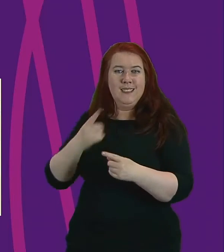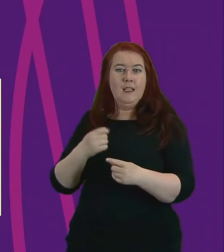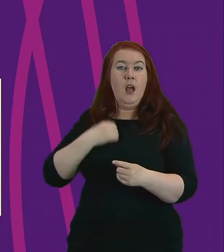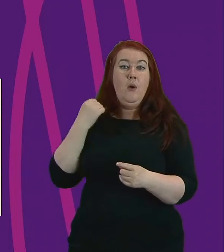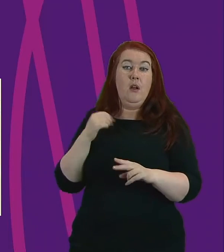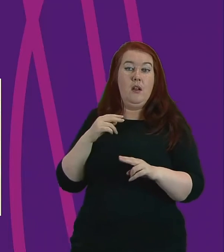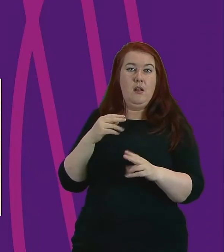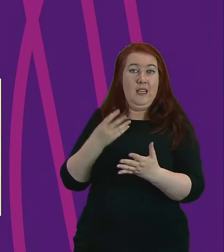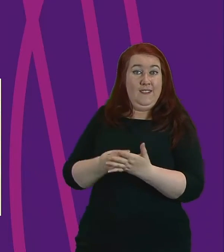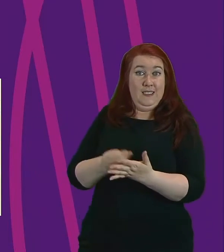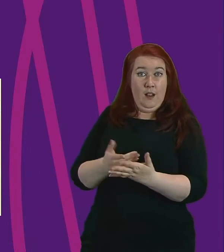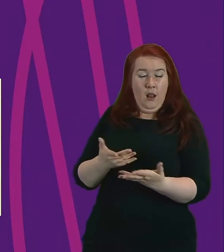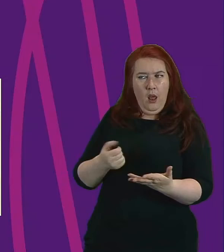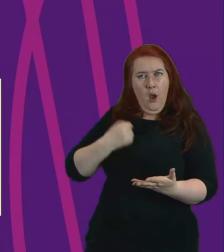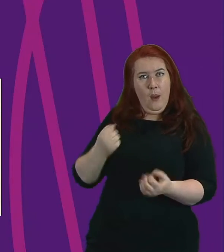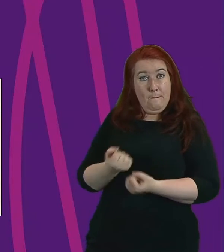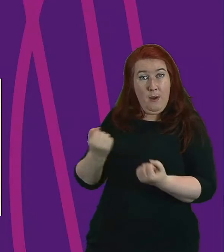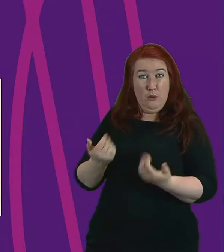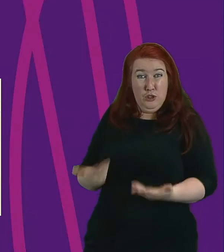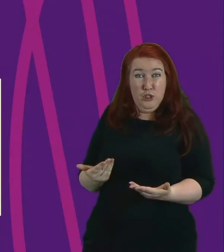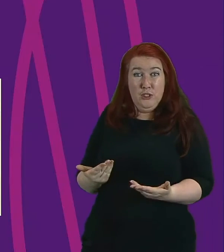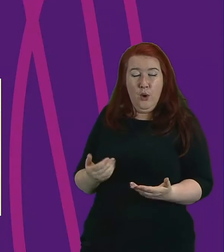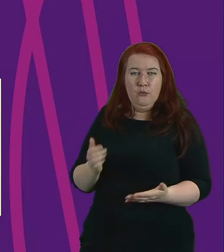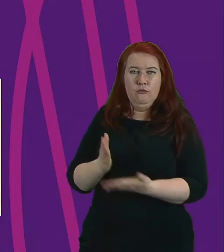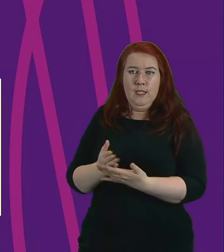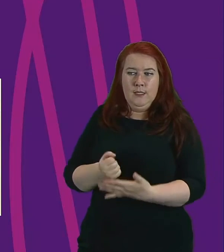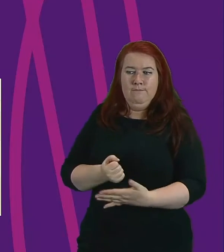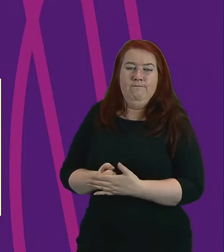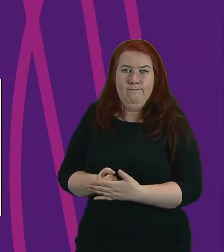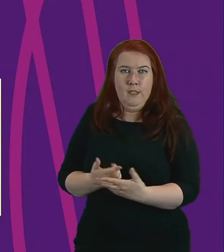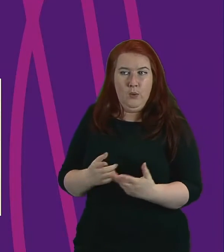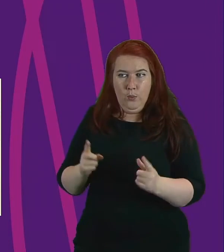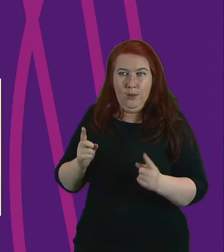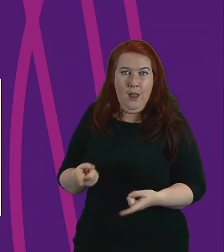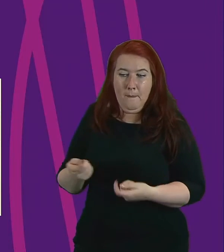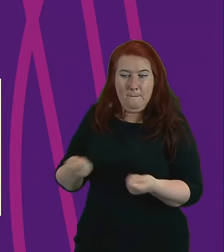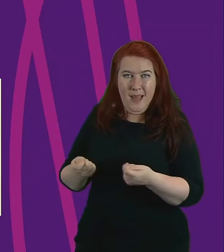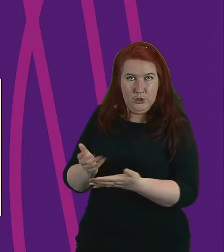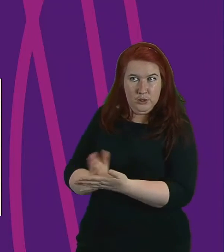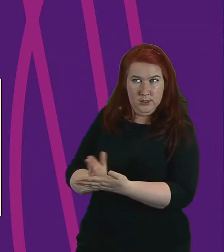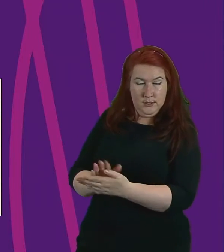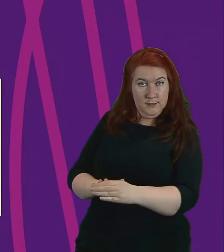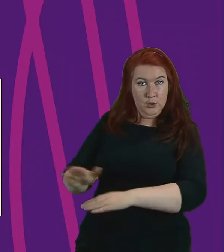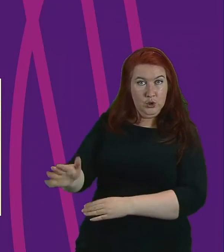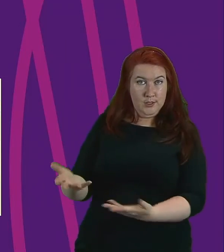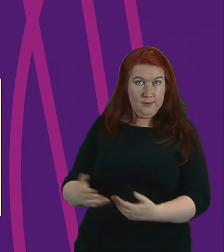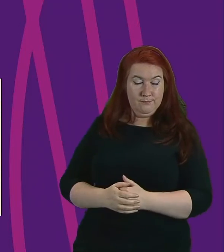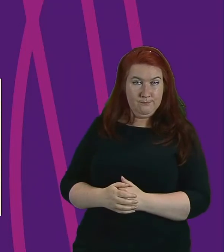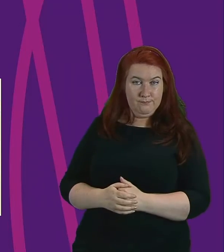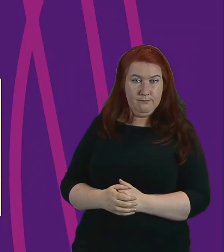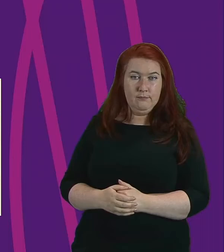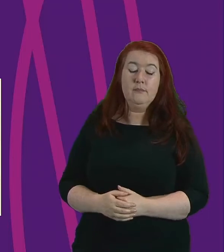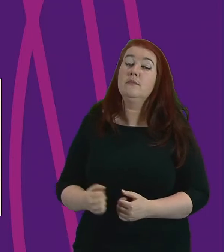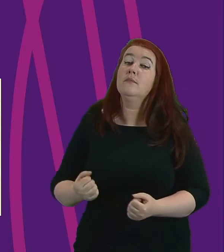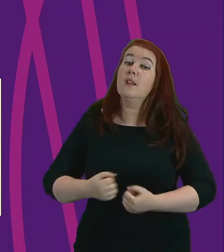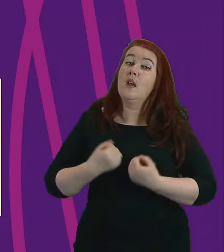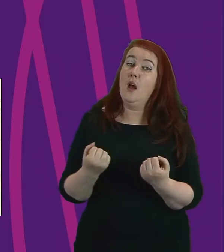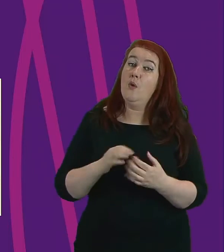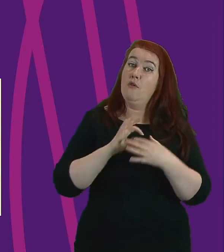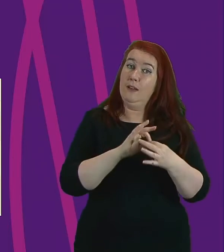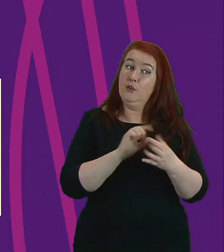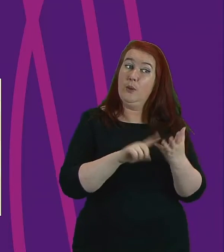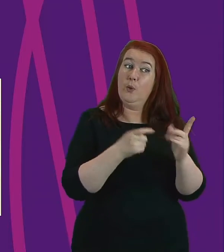now restrict our ability to manage that uncertainty going forward. Now, our relationship with the UK Government, and I don't